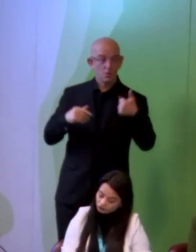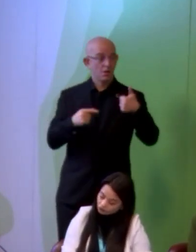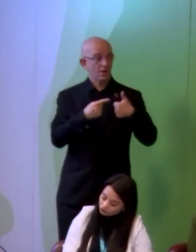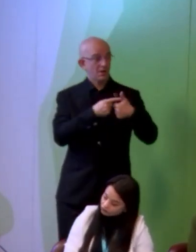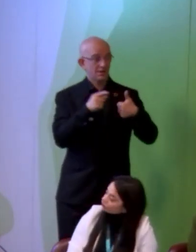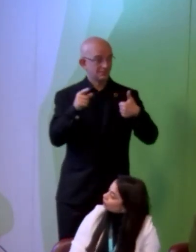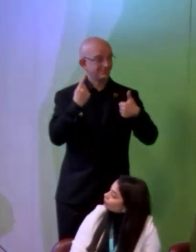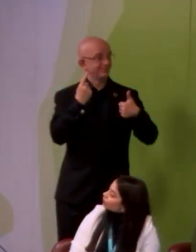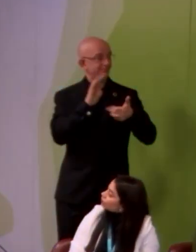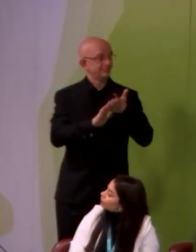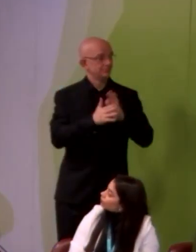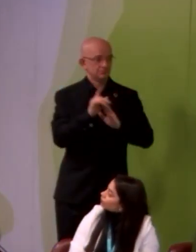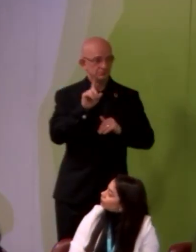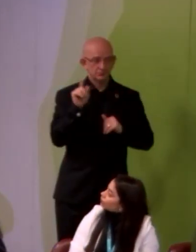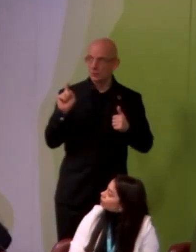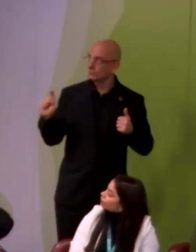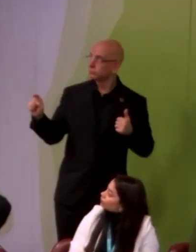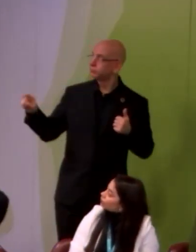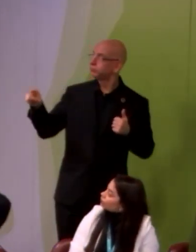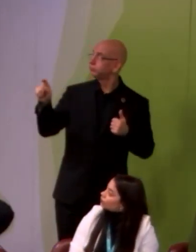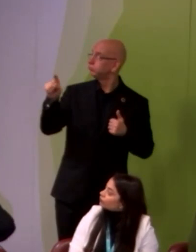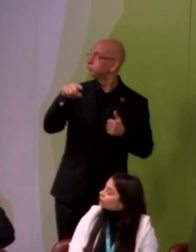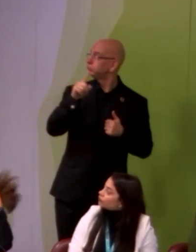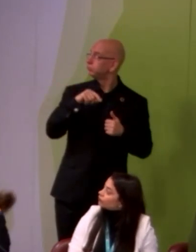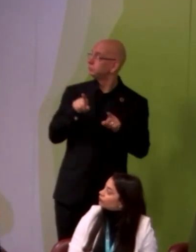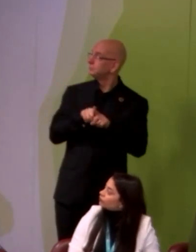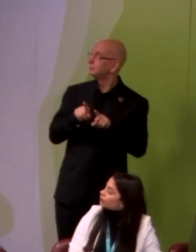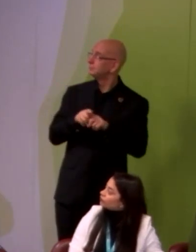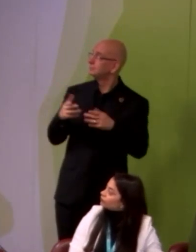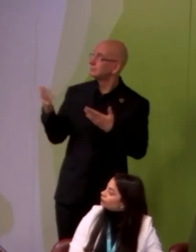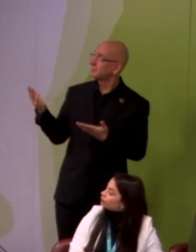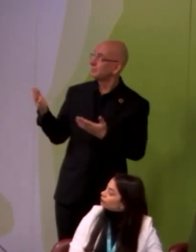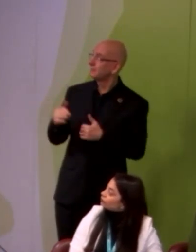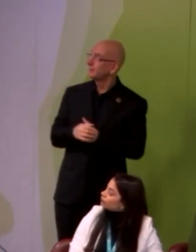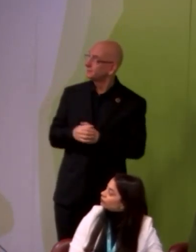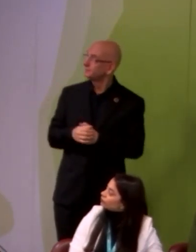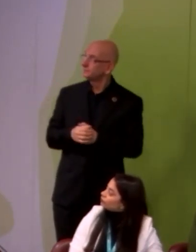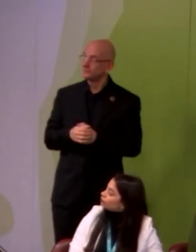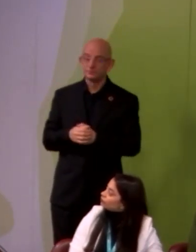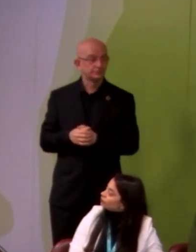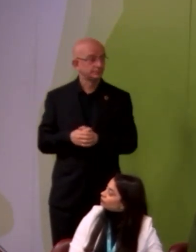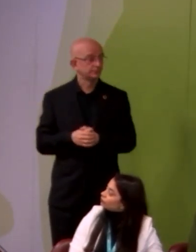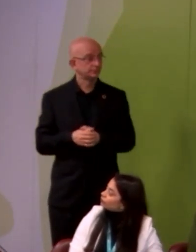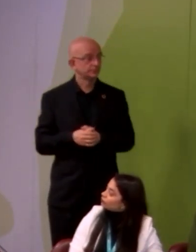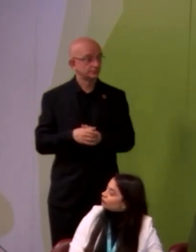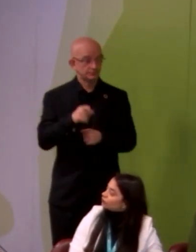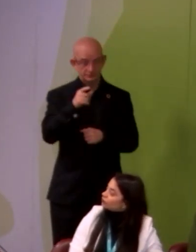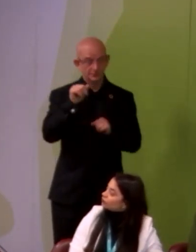you a couple of facts, children with disability in Lebanon represent